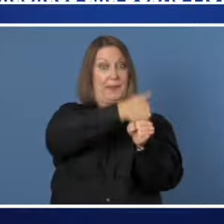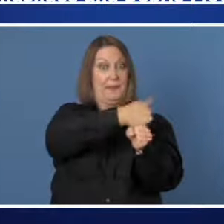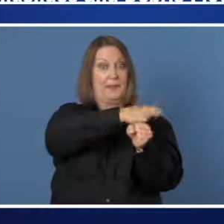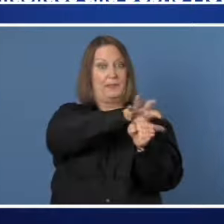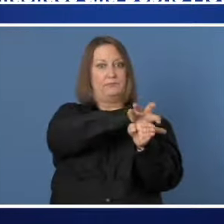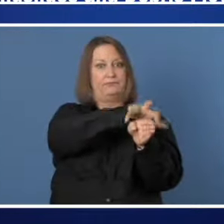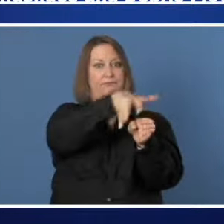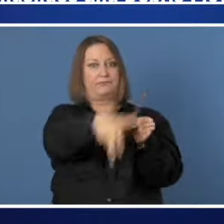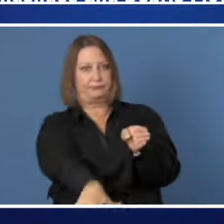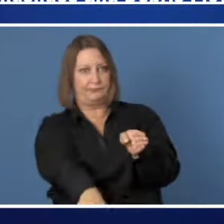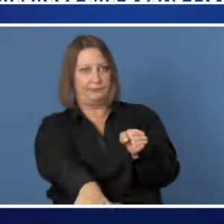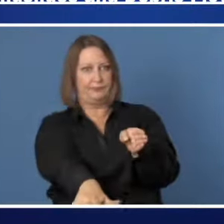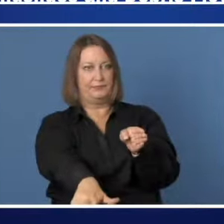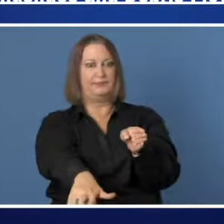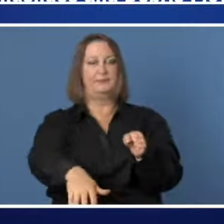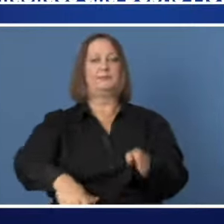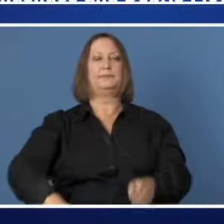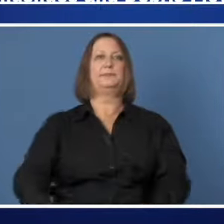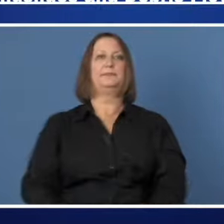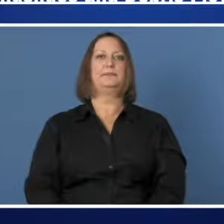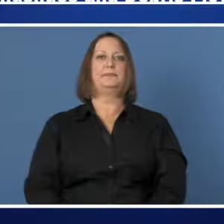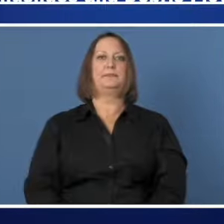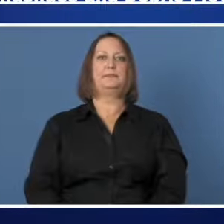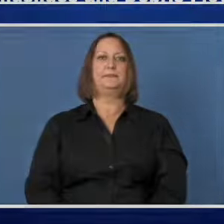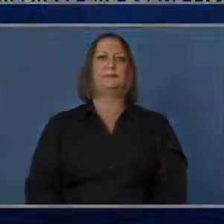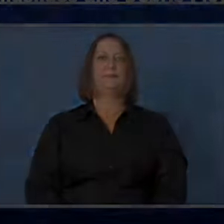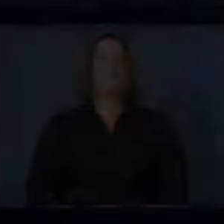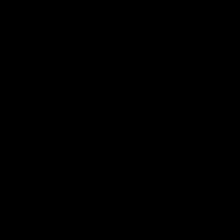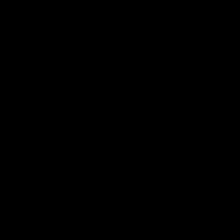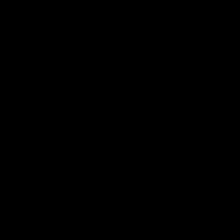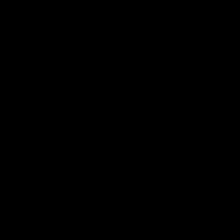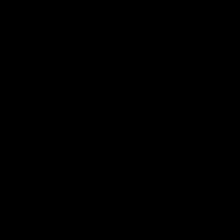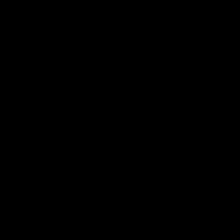other indications of possible debris flows.